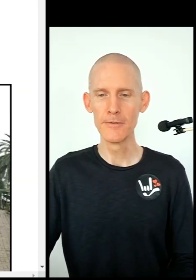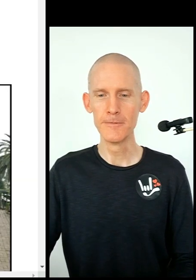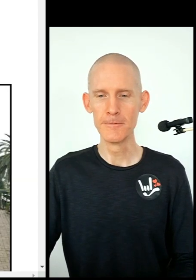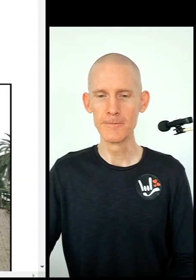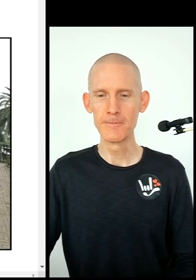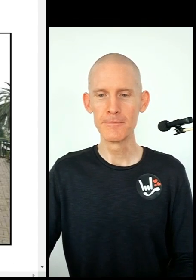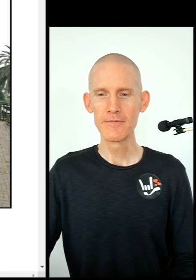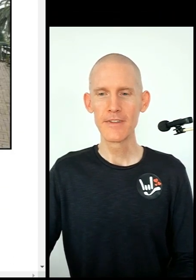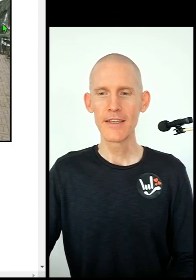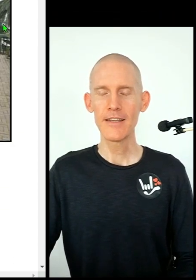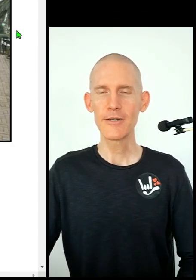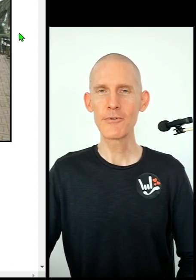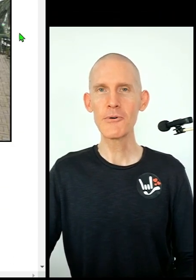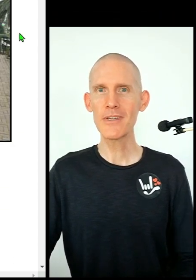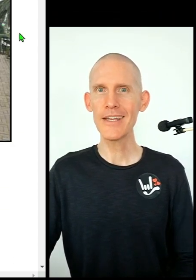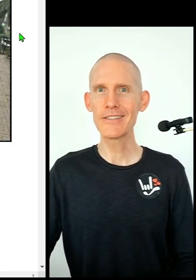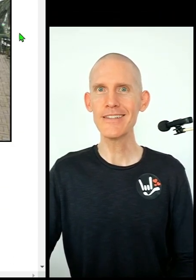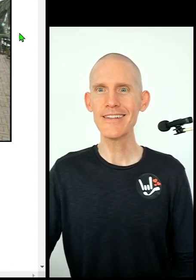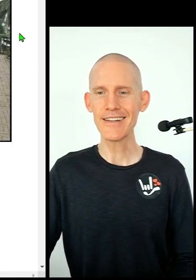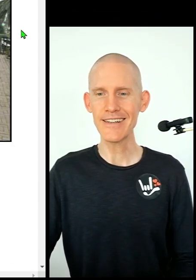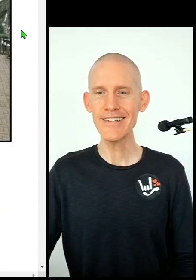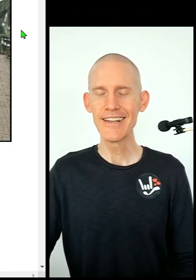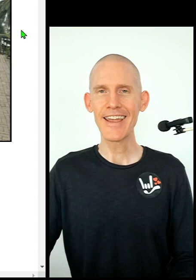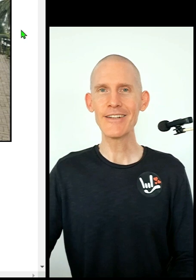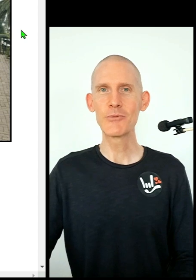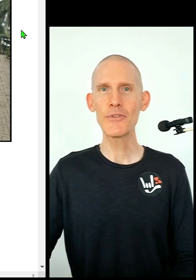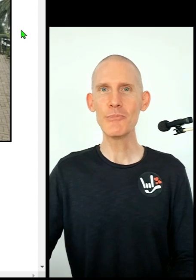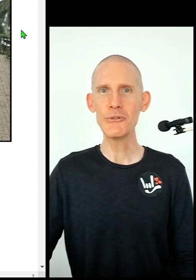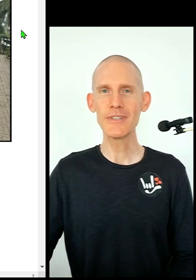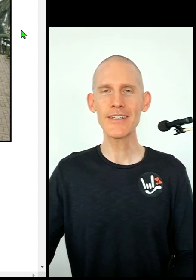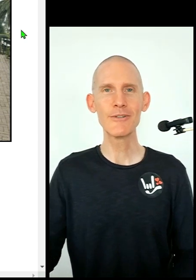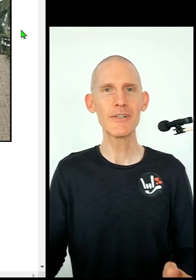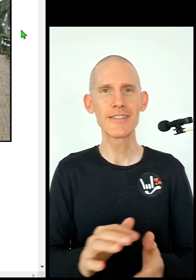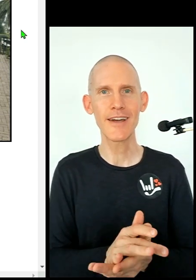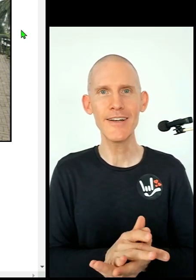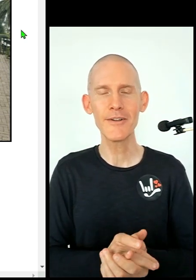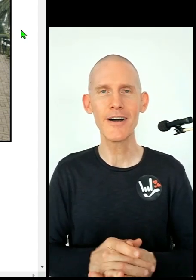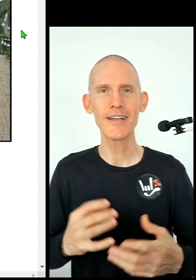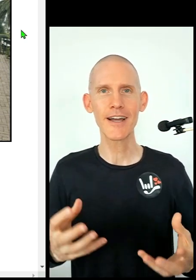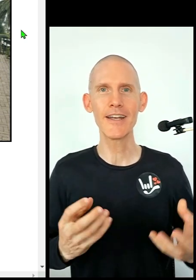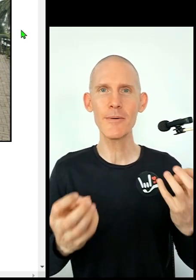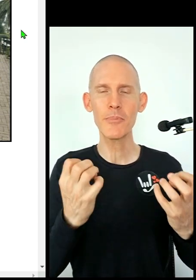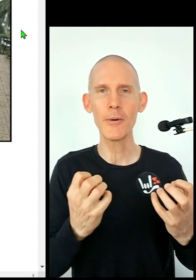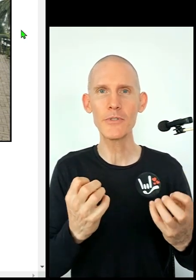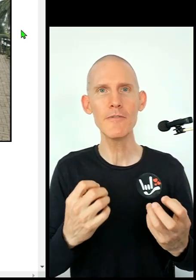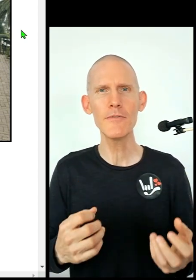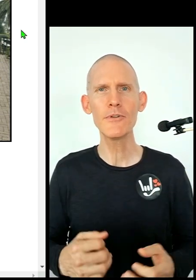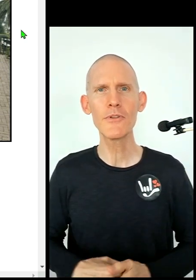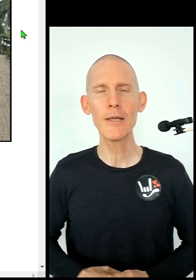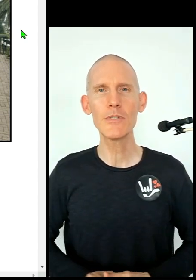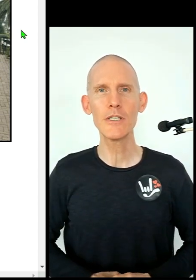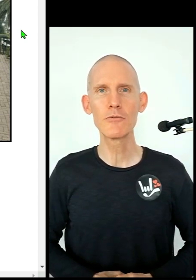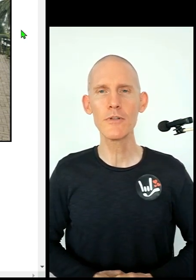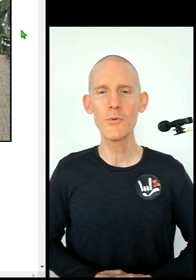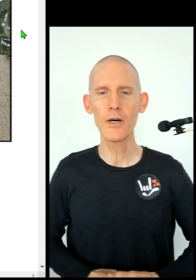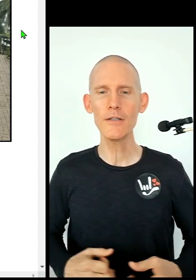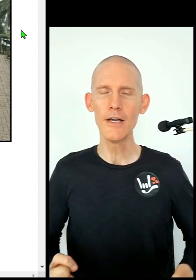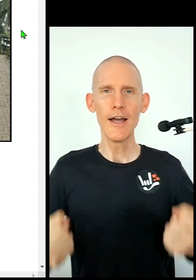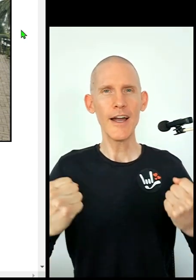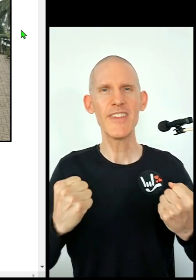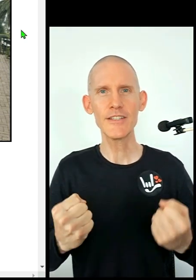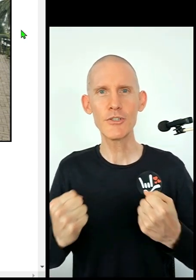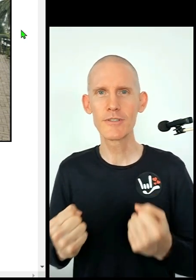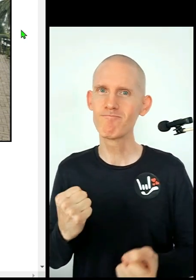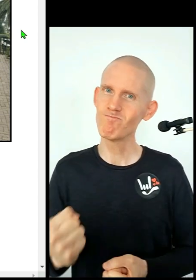speeds, different location, and it's with music, so you can sign along and kind of get pumped. Even if you know the ABCs really